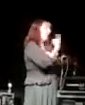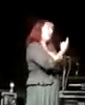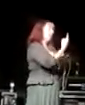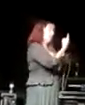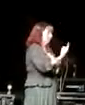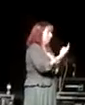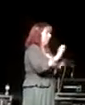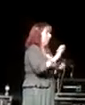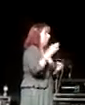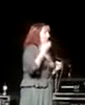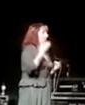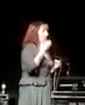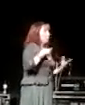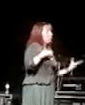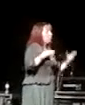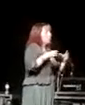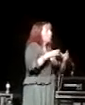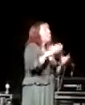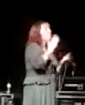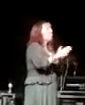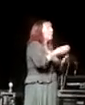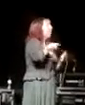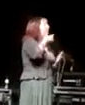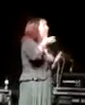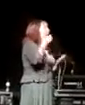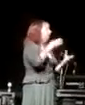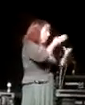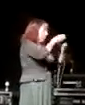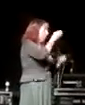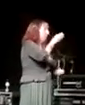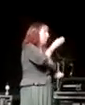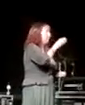announce in a second. We also judged the Real Ale in a Bottle yesterday. And in bronze medal,